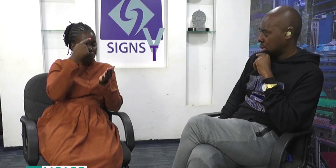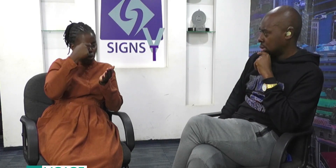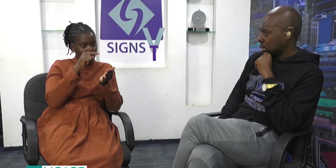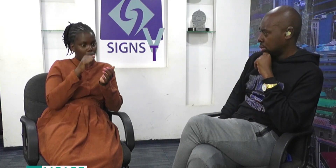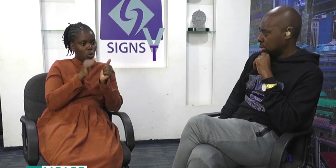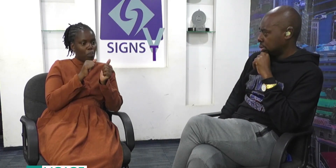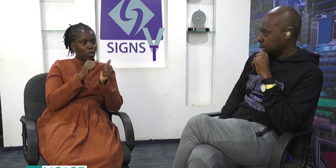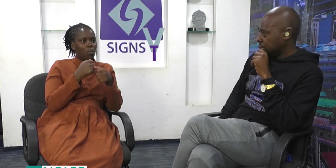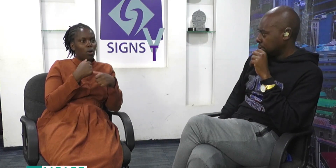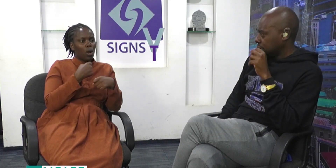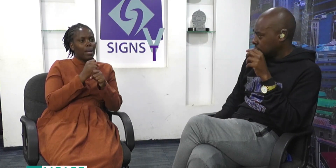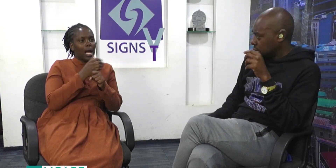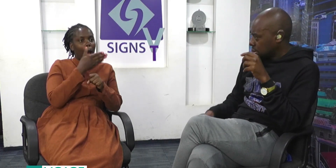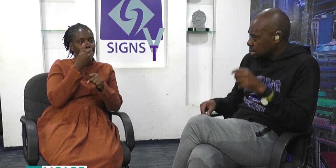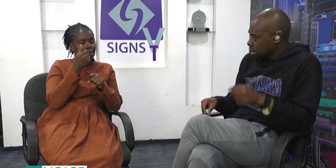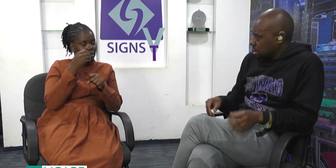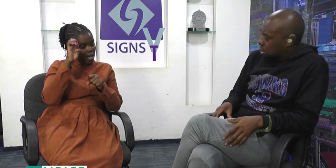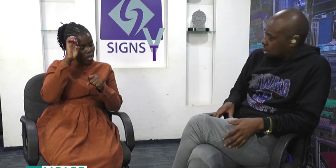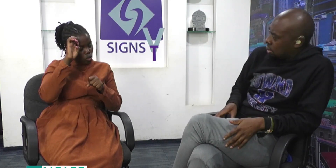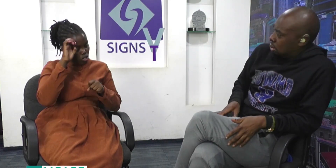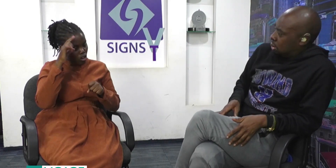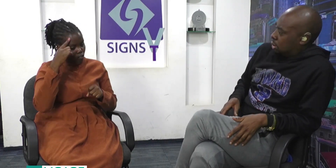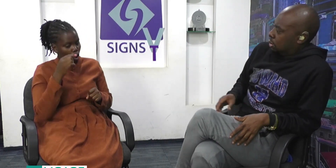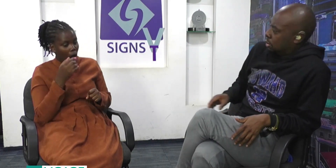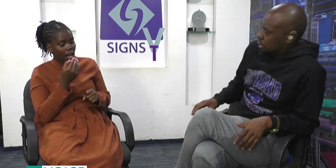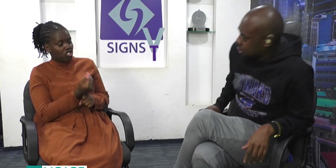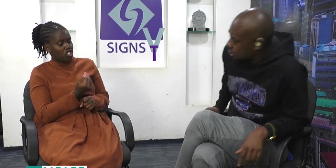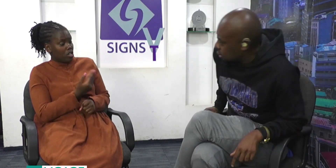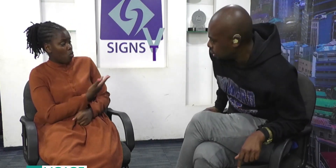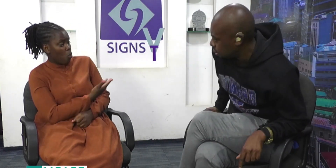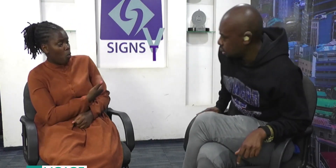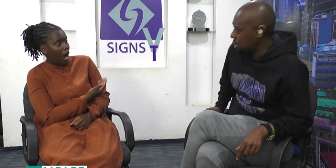Maybe you can have a recommendation of whether to have a better policy